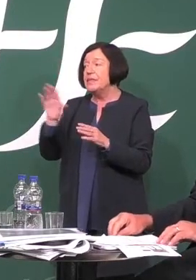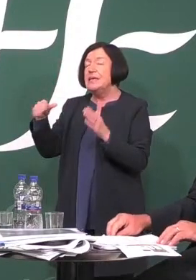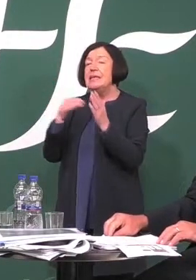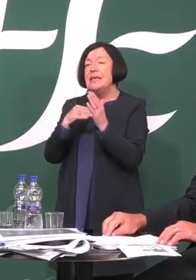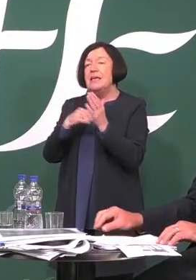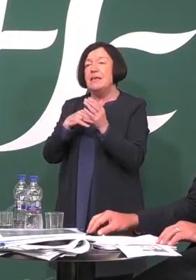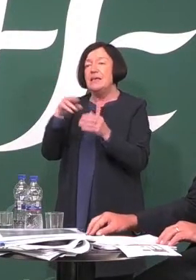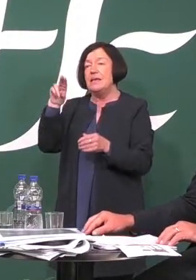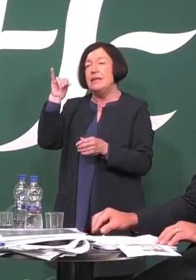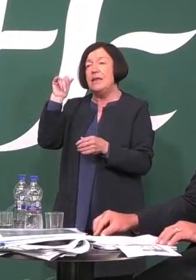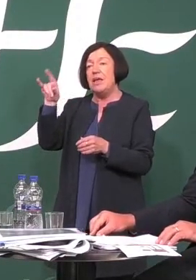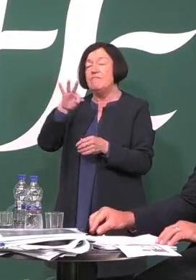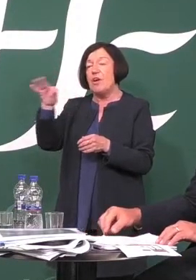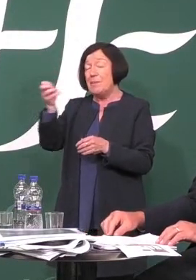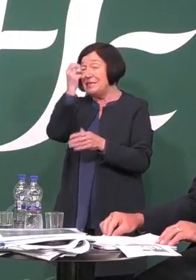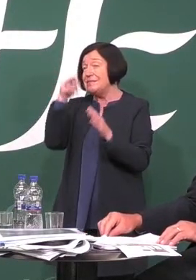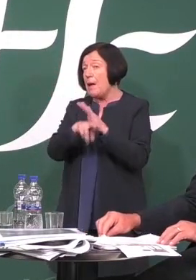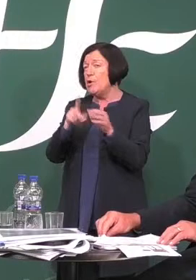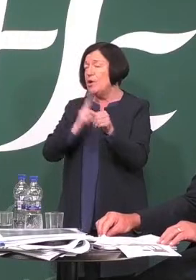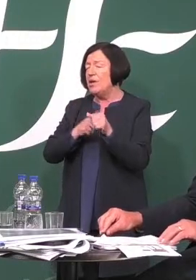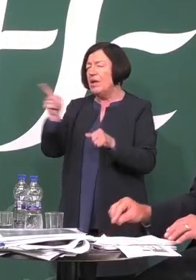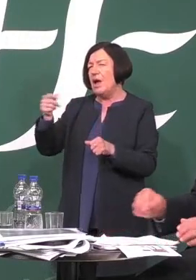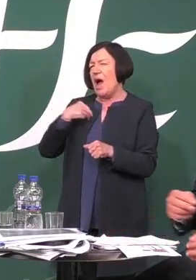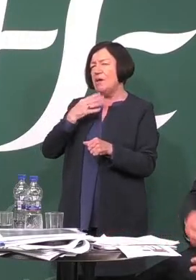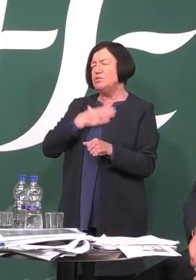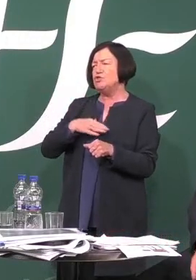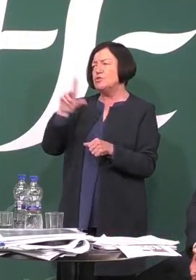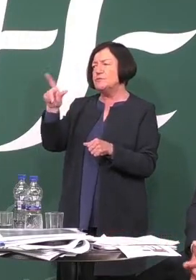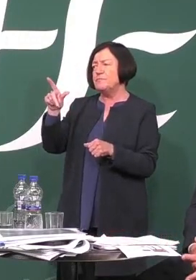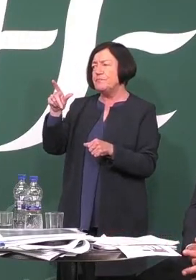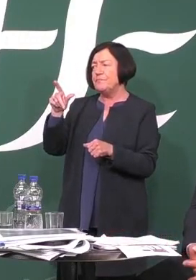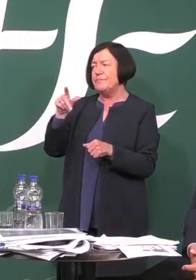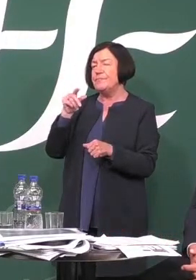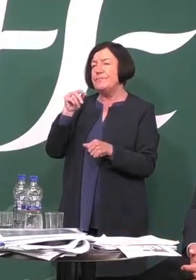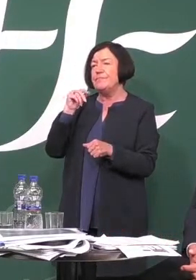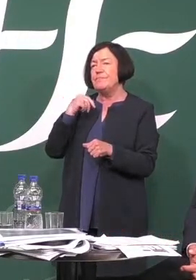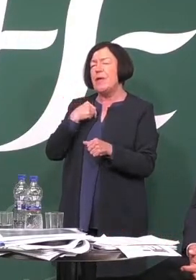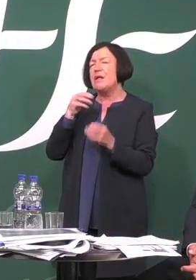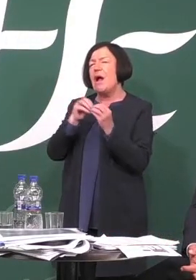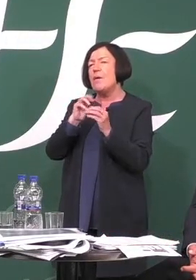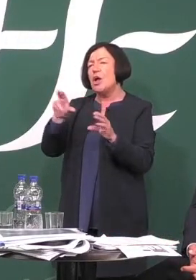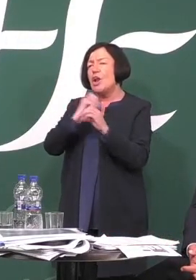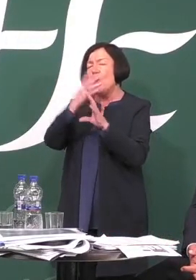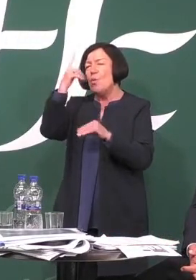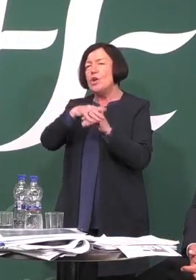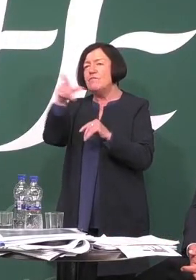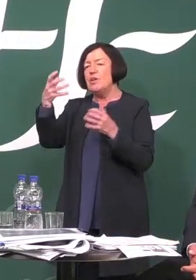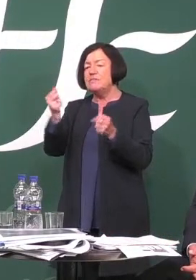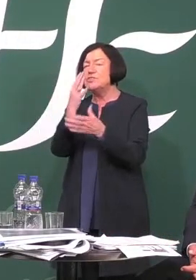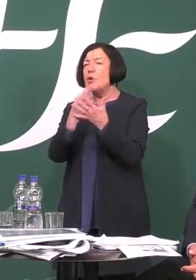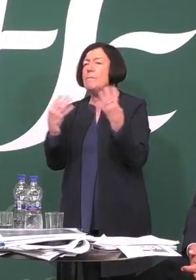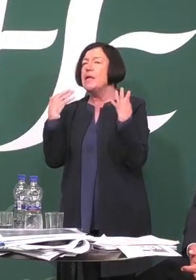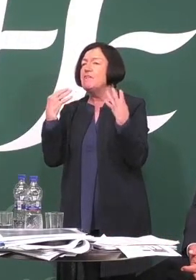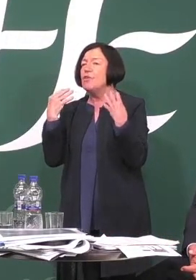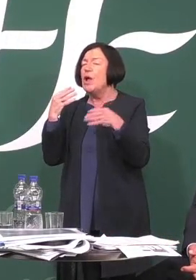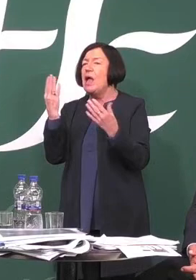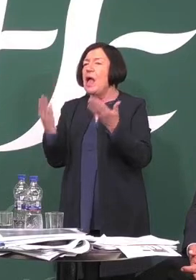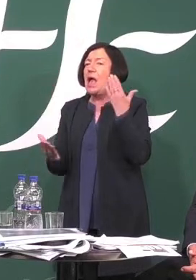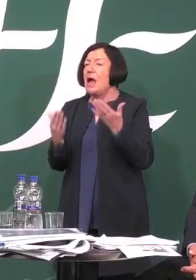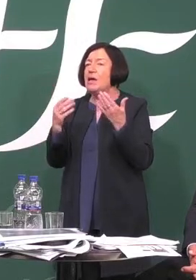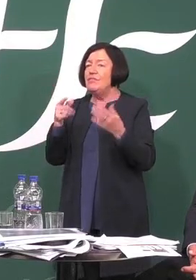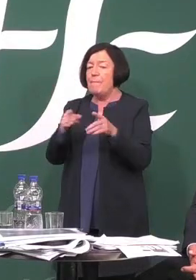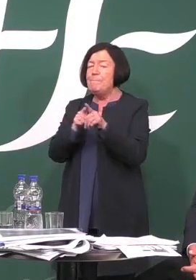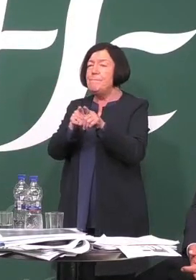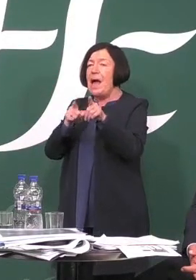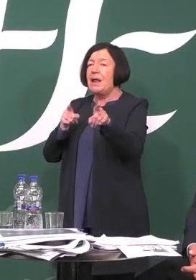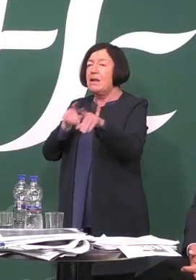Yes, hi, Niamh from the Examiner again. I know Anne O'Connor isn't here, but maybe one of you would have some information on how the